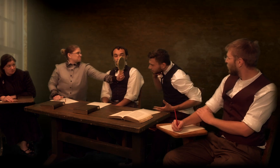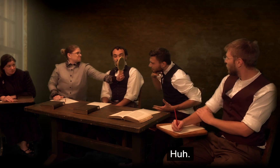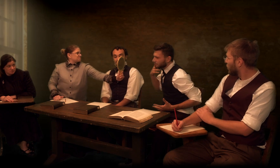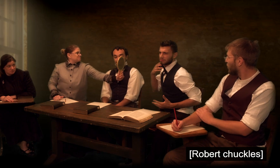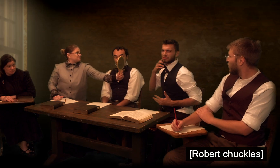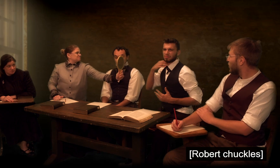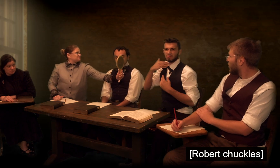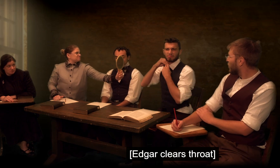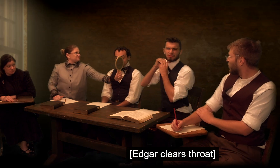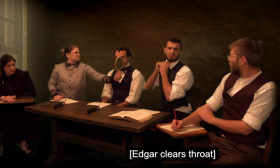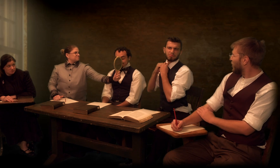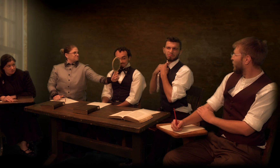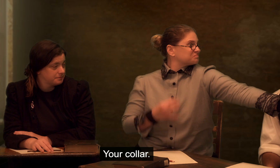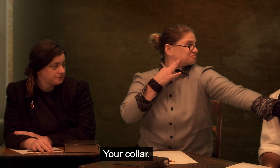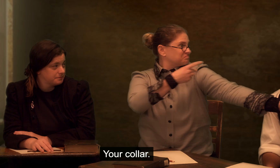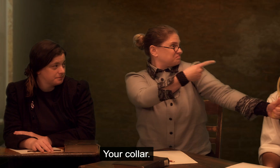Huh. Your collar.